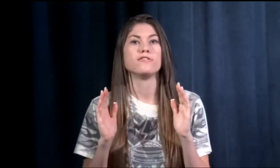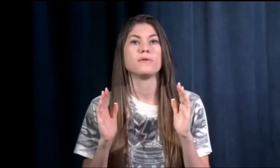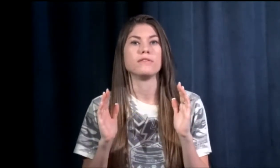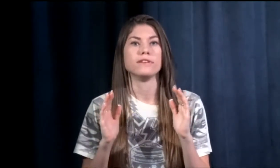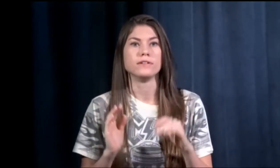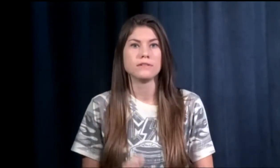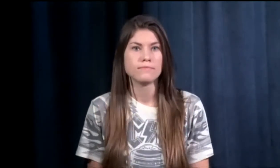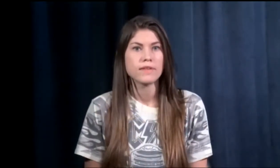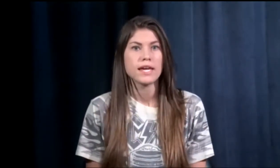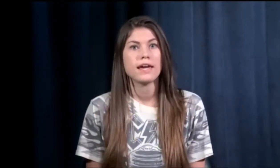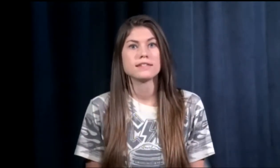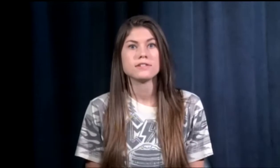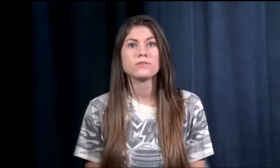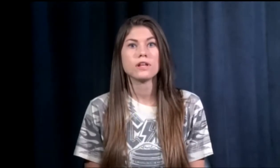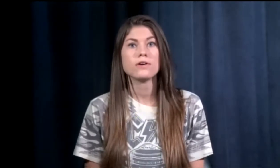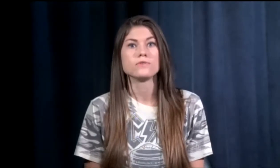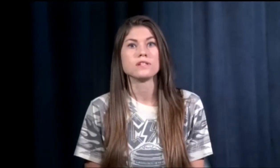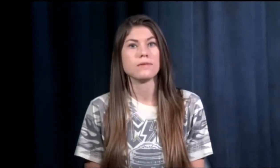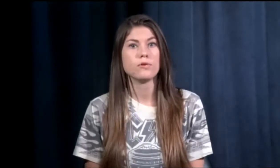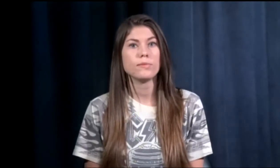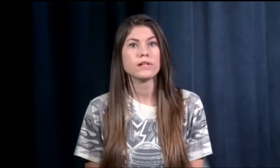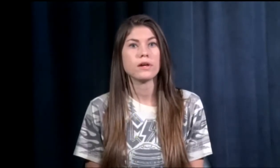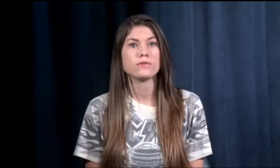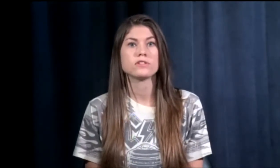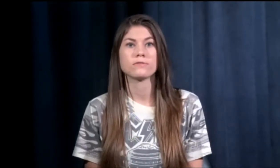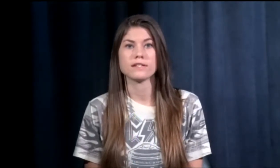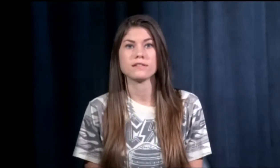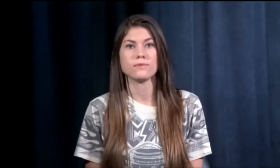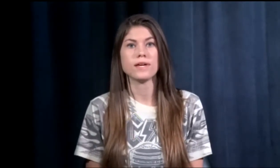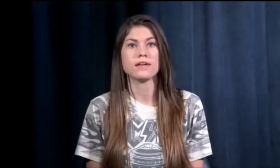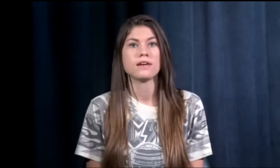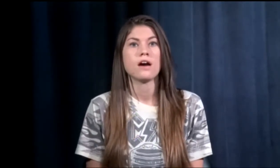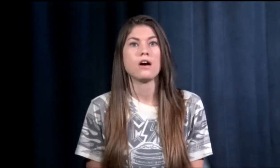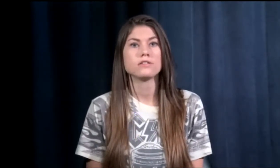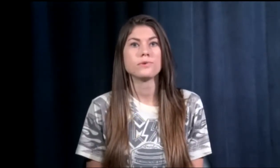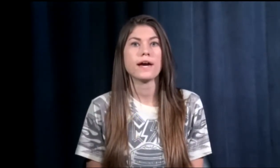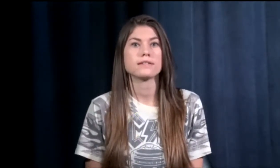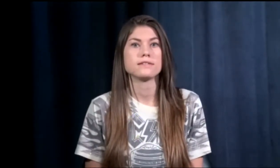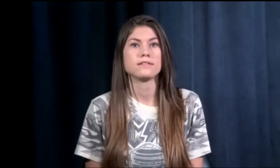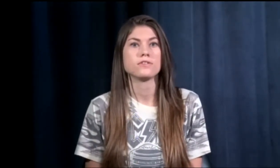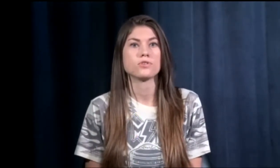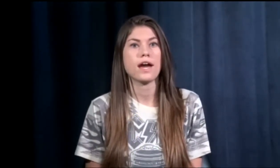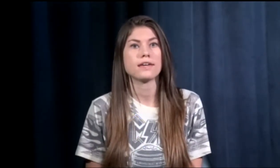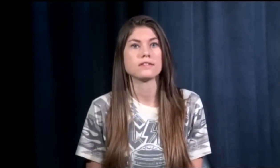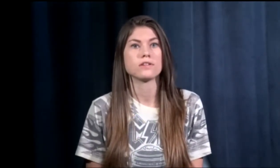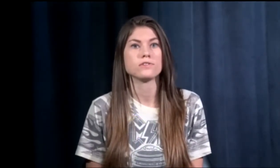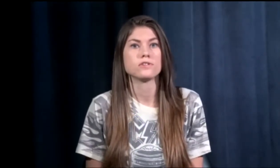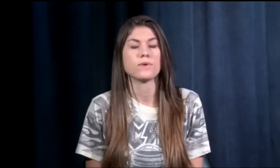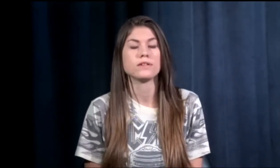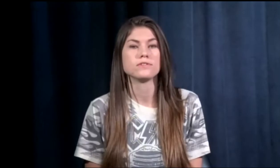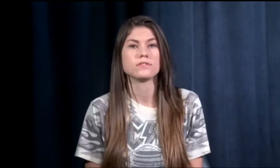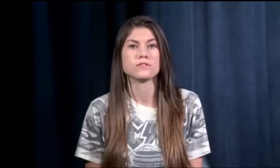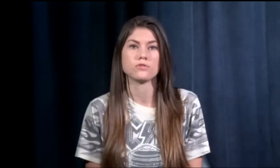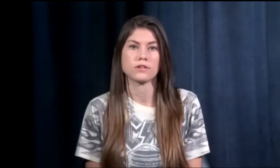football field is still closed and will be closed the rest of the week. Also, access to the track is closed as well due to construction.